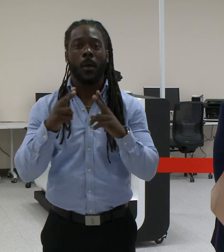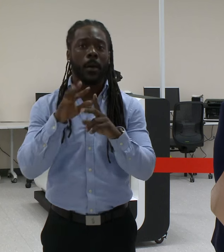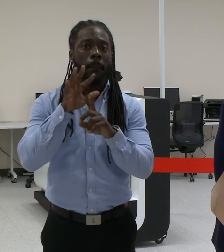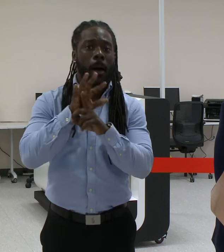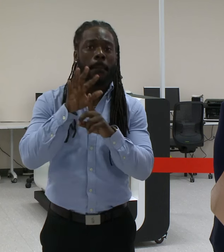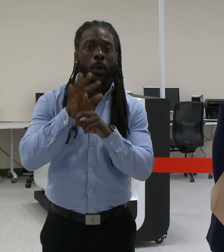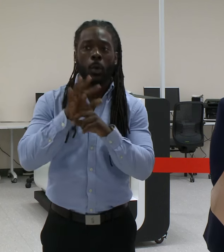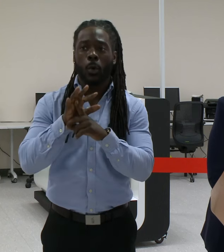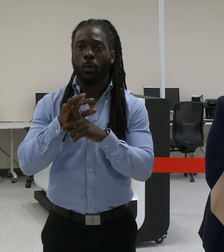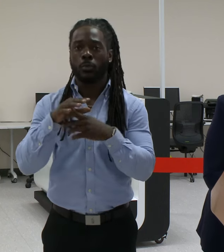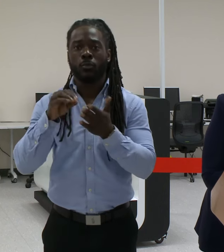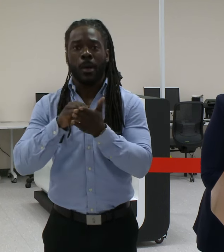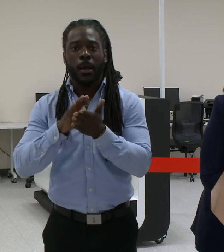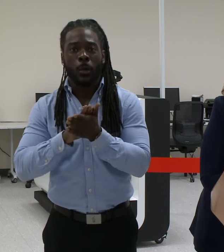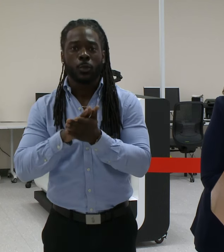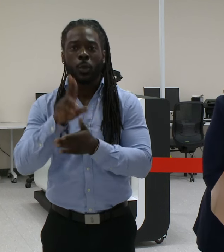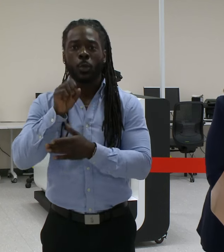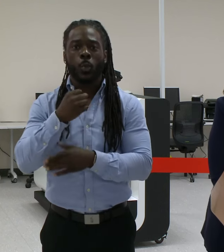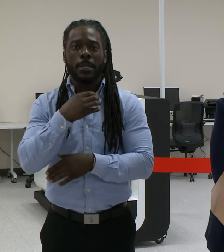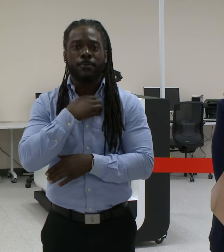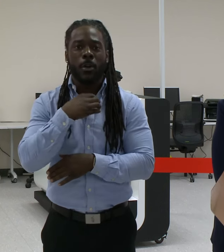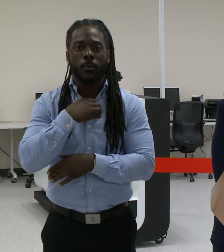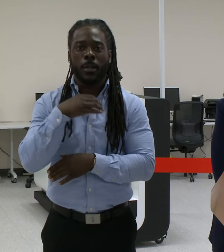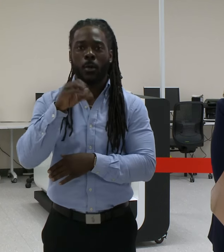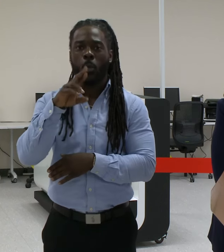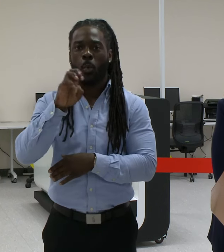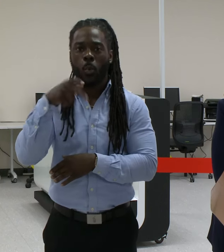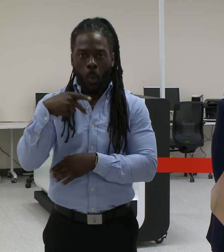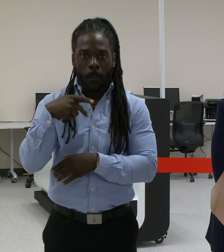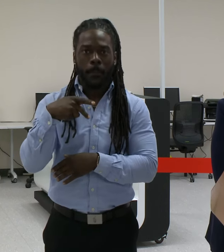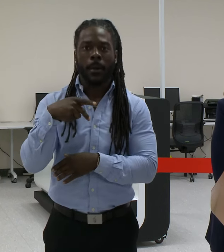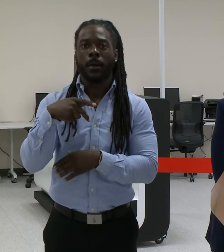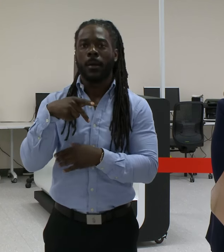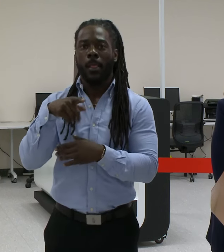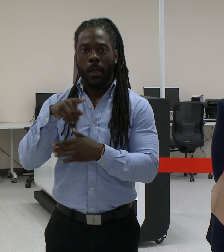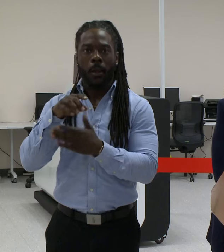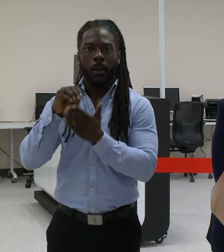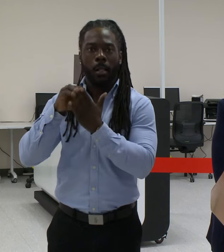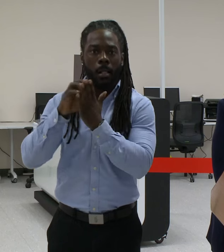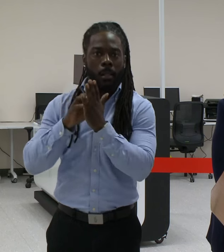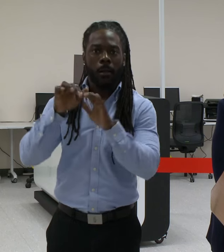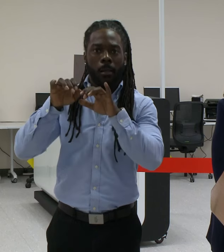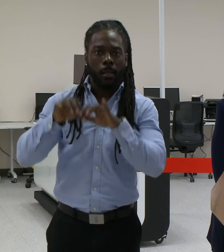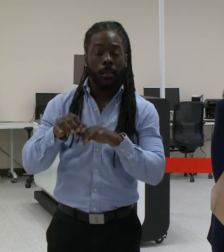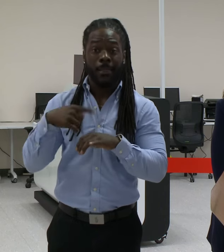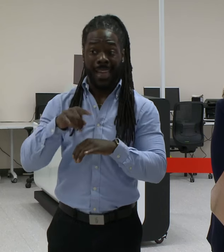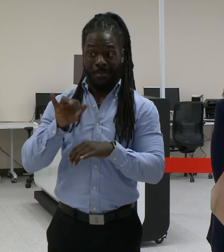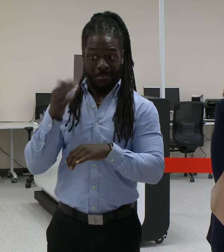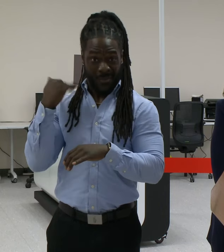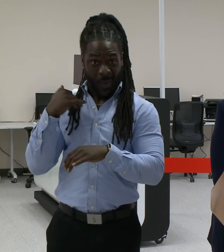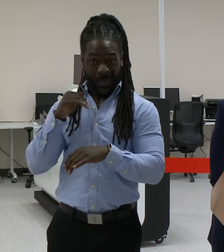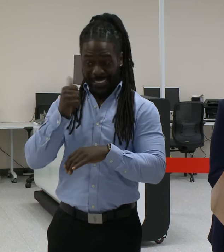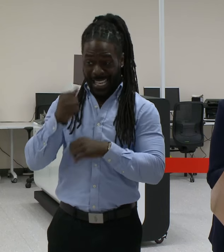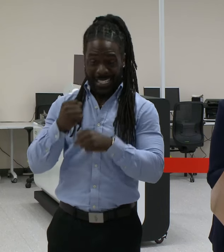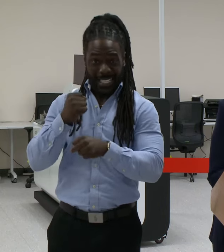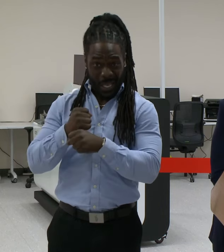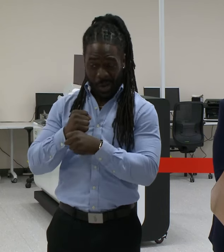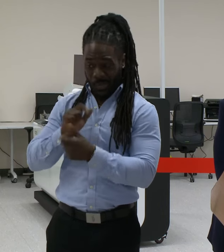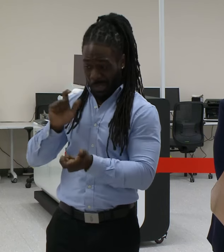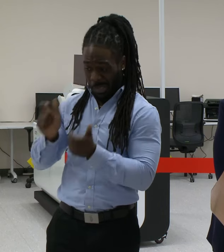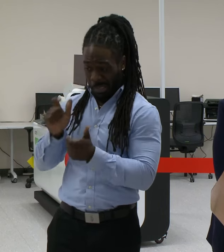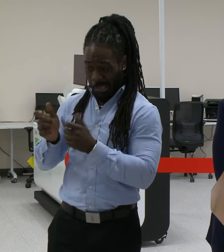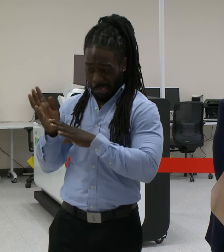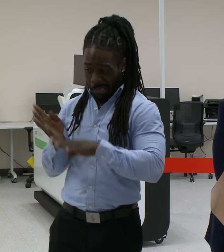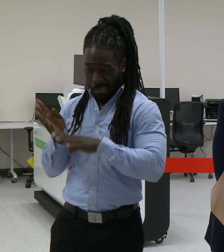records, the U.S. Marine Corps command chronologies, which would have taken us about 10 years to digitize